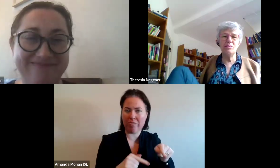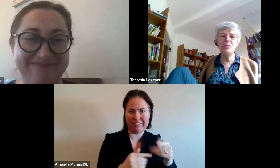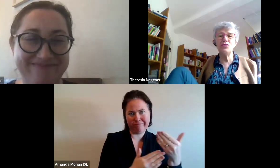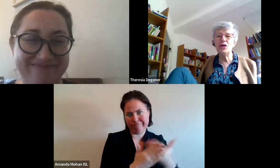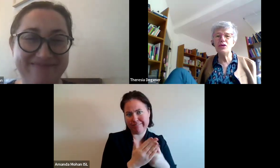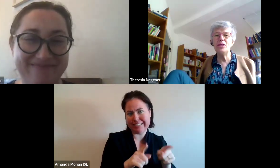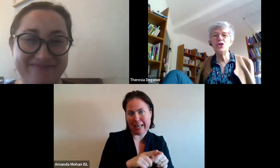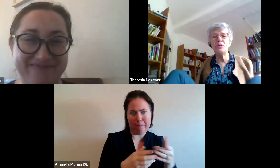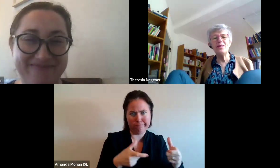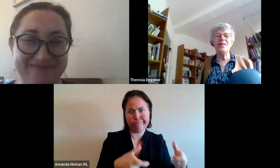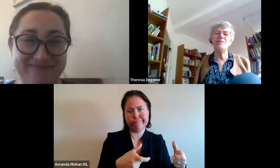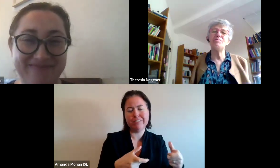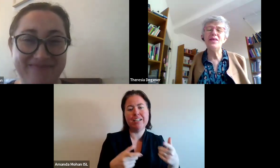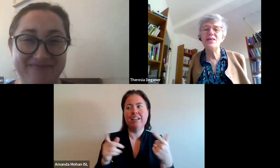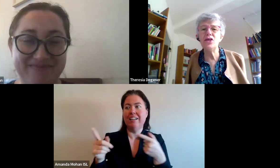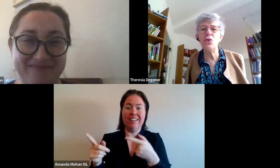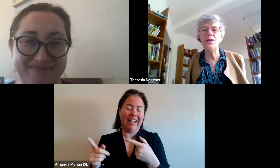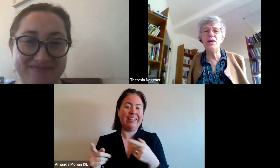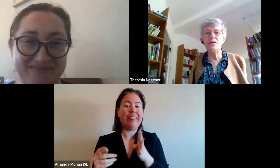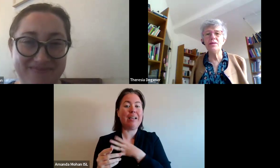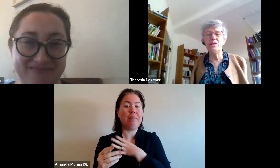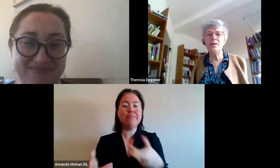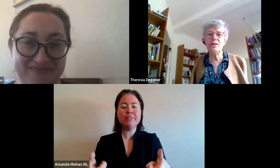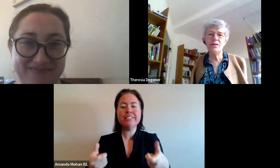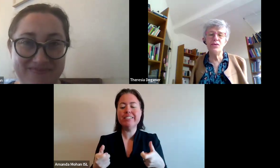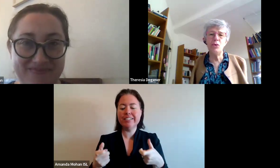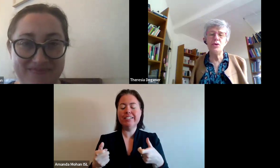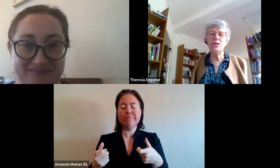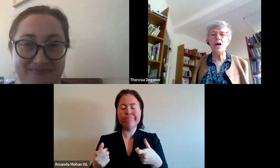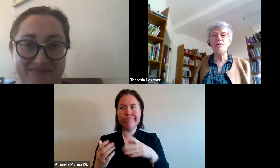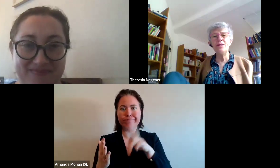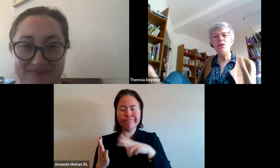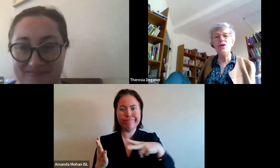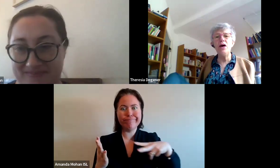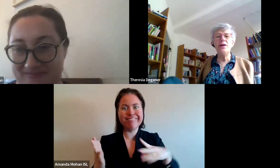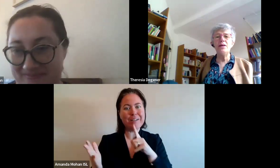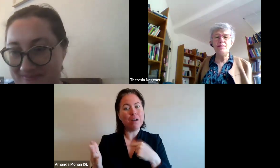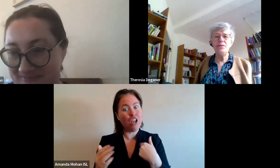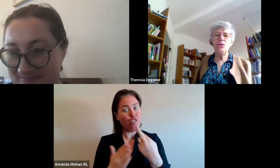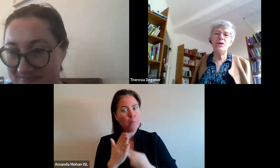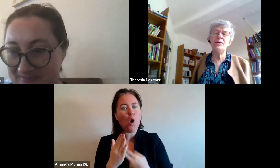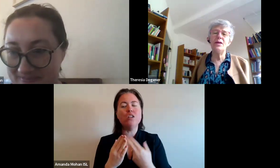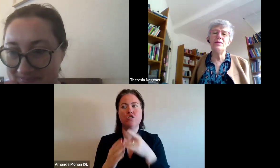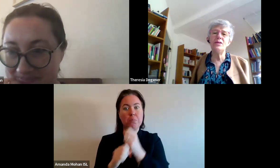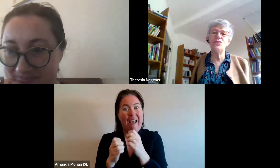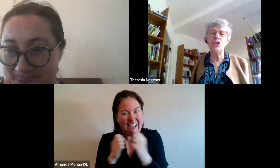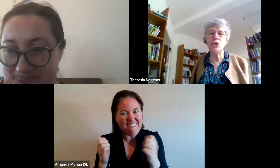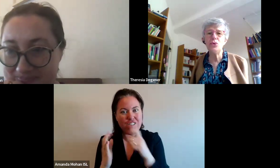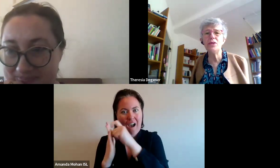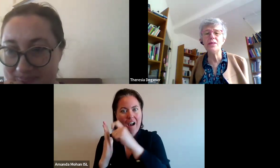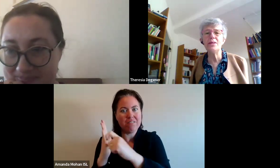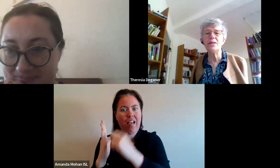by the committee members, 400 pages. But so the report covers every article, whereas the list